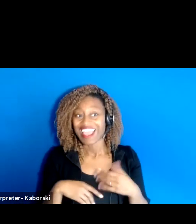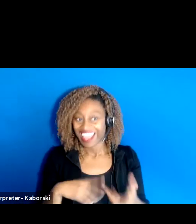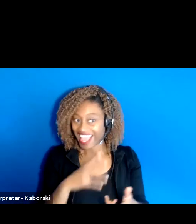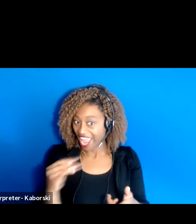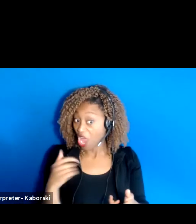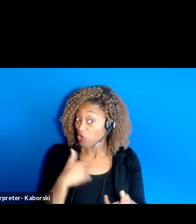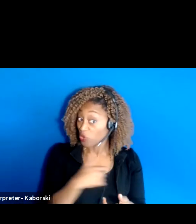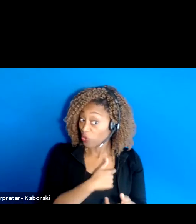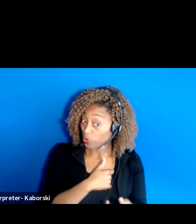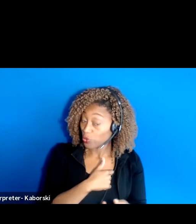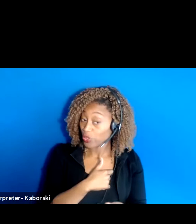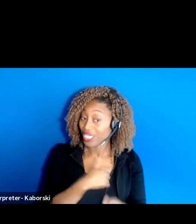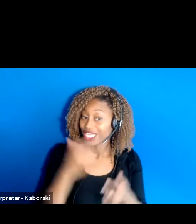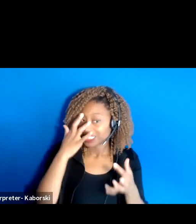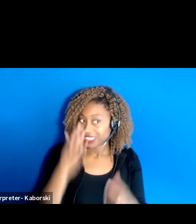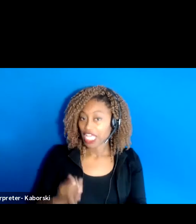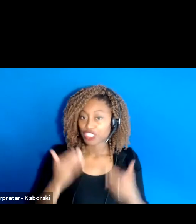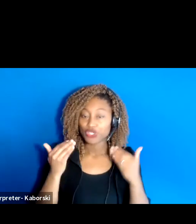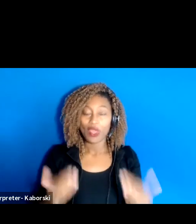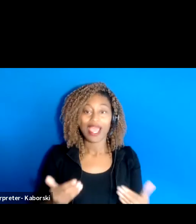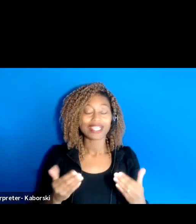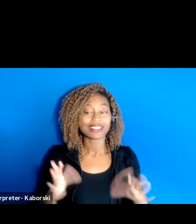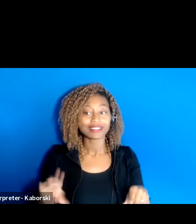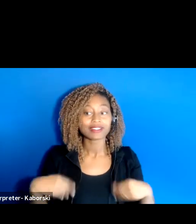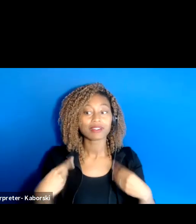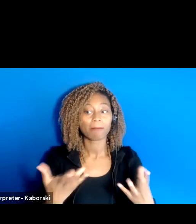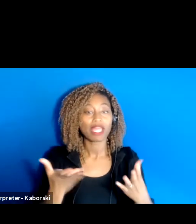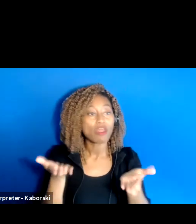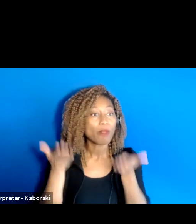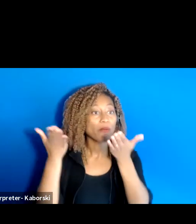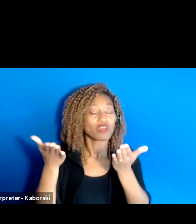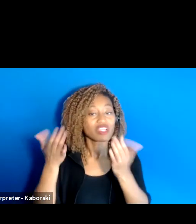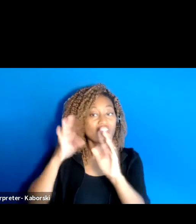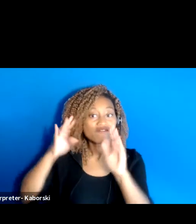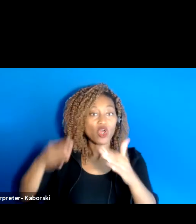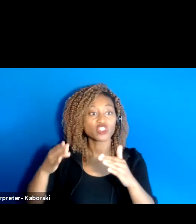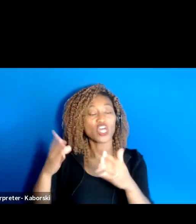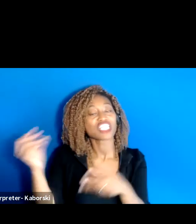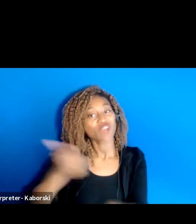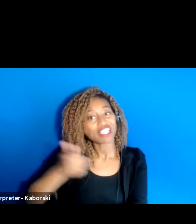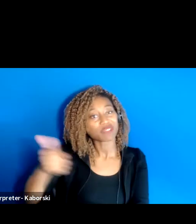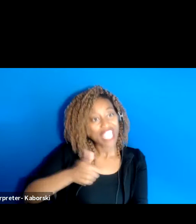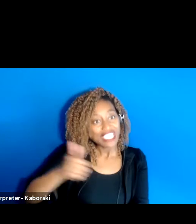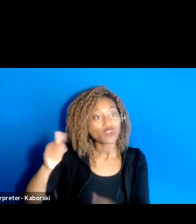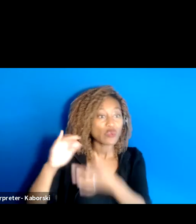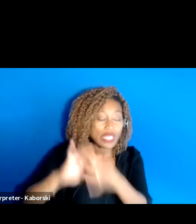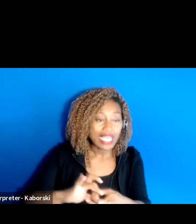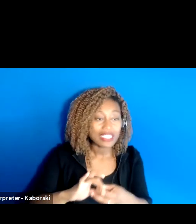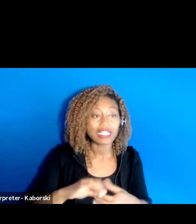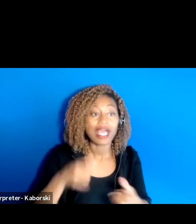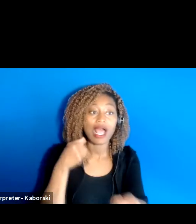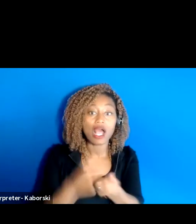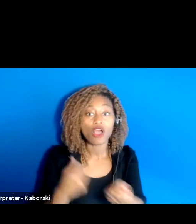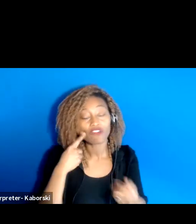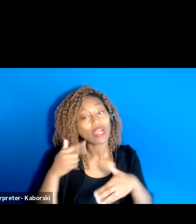and submit a proposal focusing on transportation with regards to advocacy for